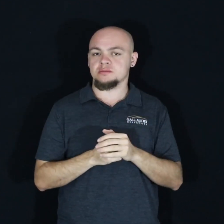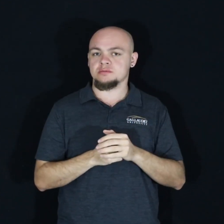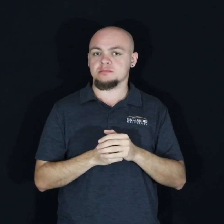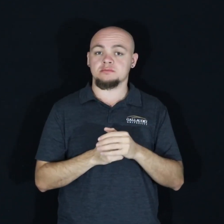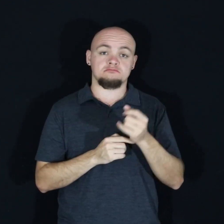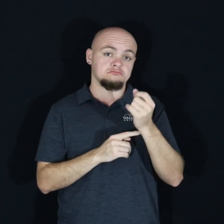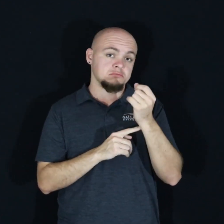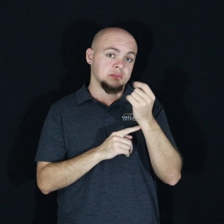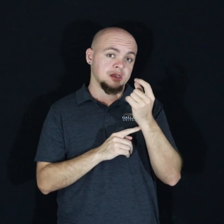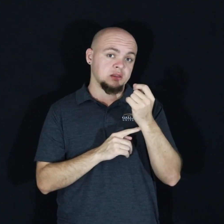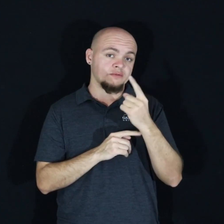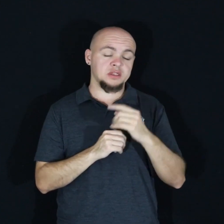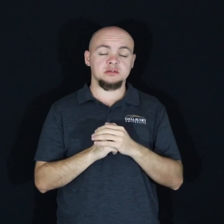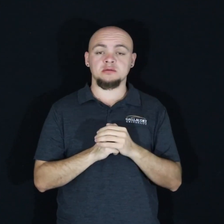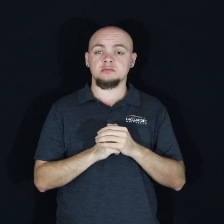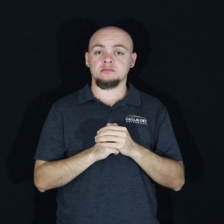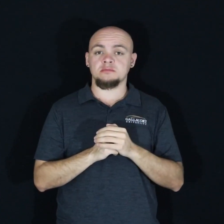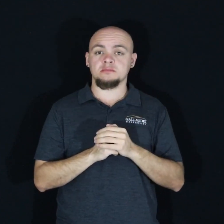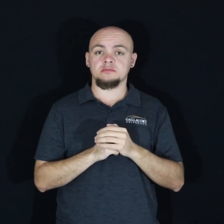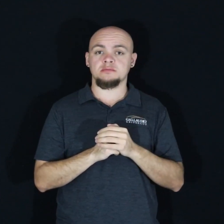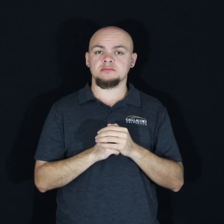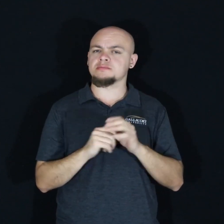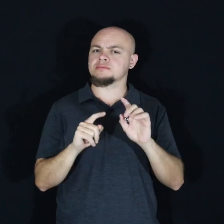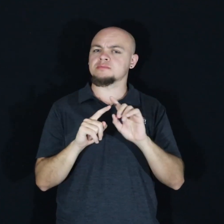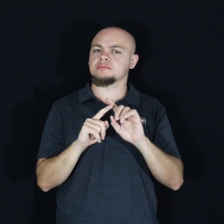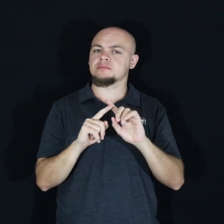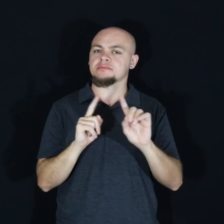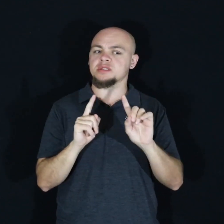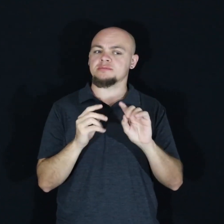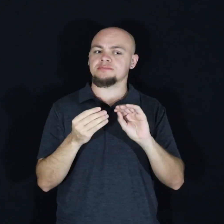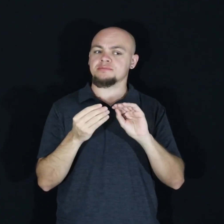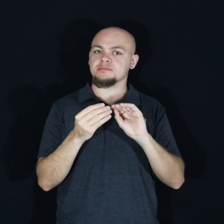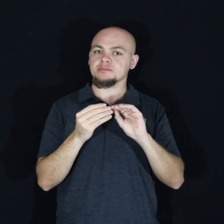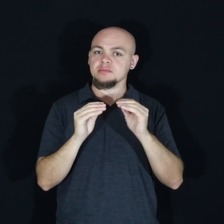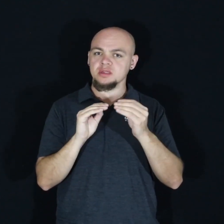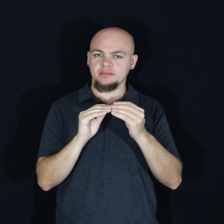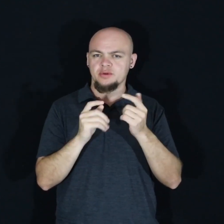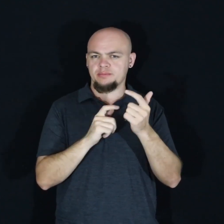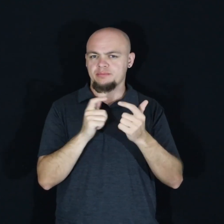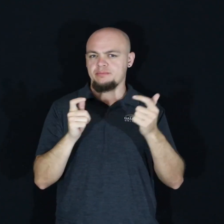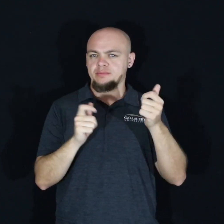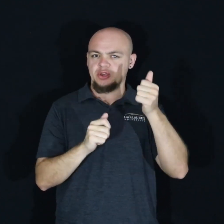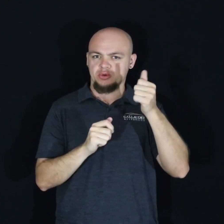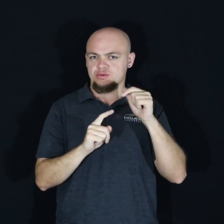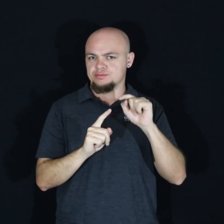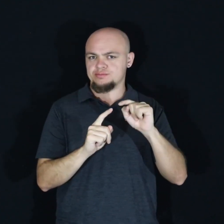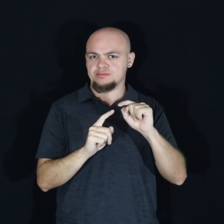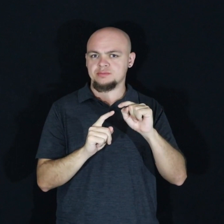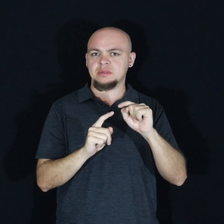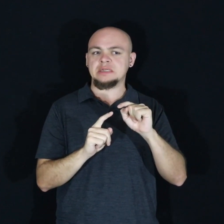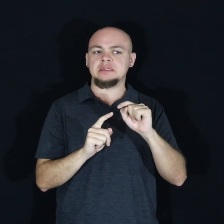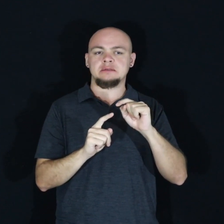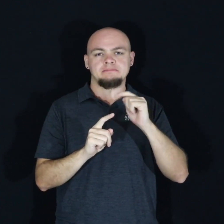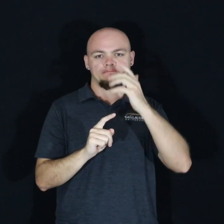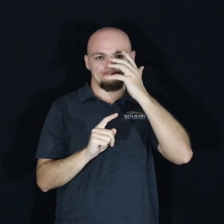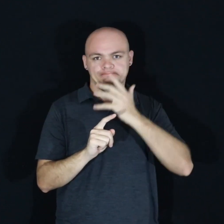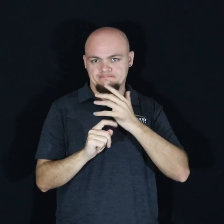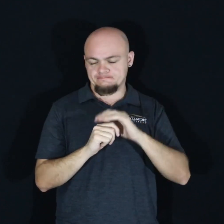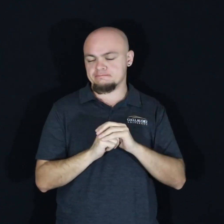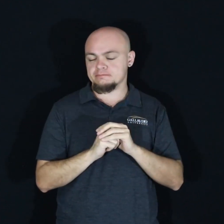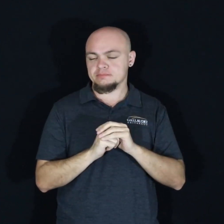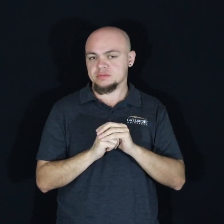11. But there is a number that is greater than this that's going to bring this room down.